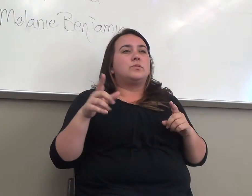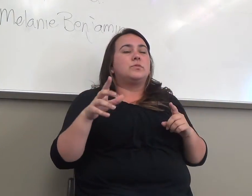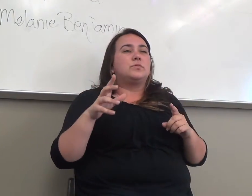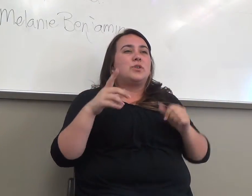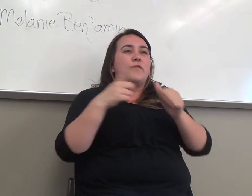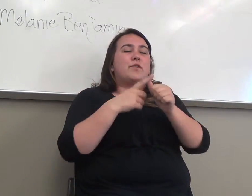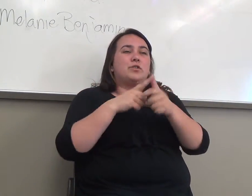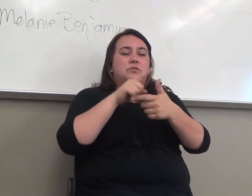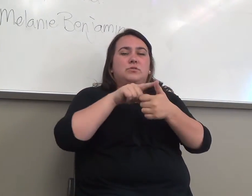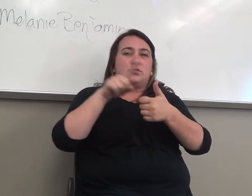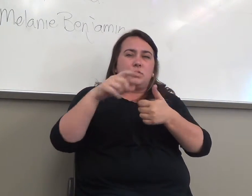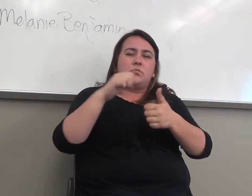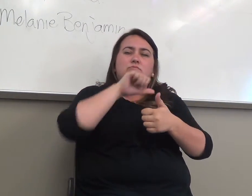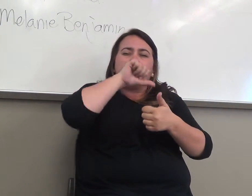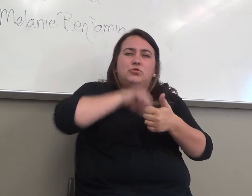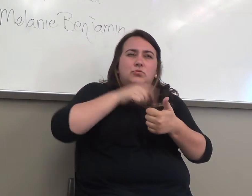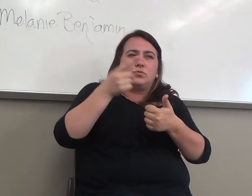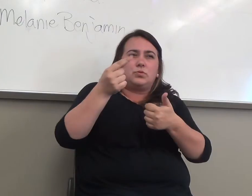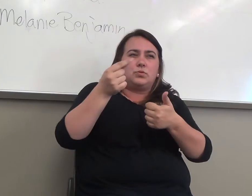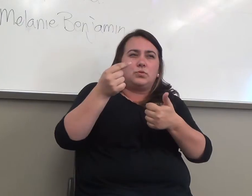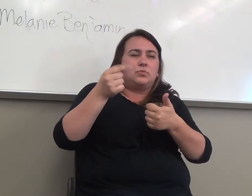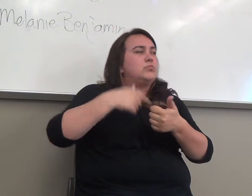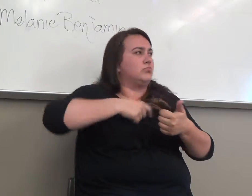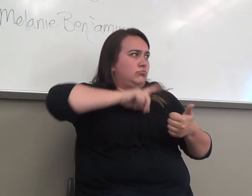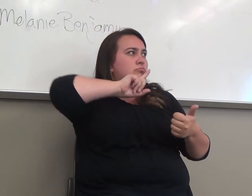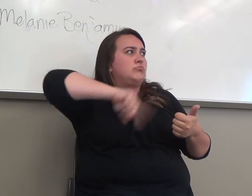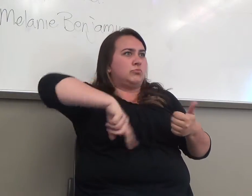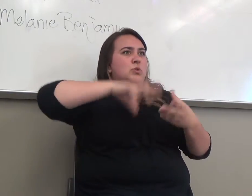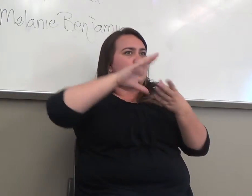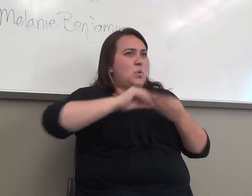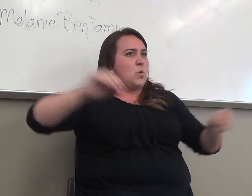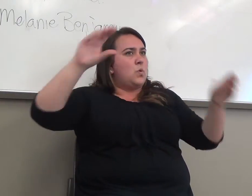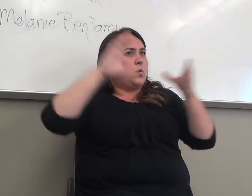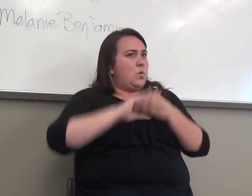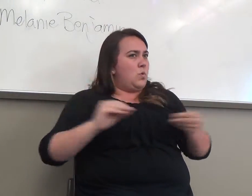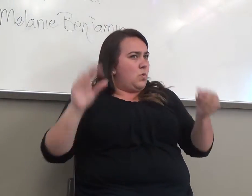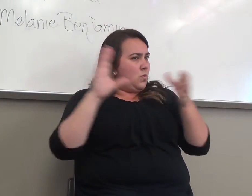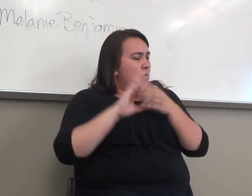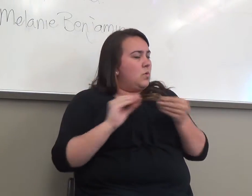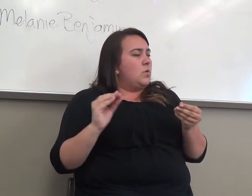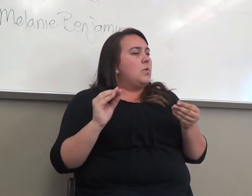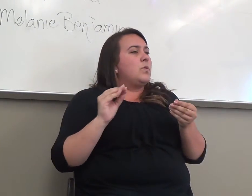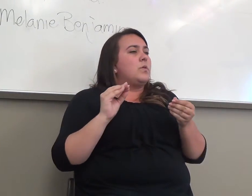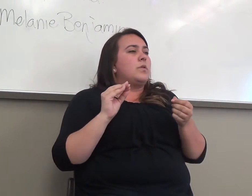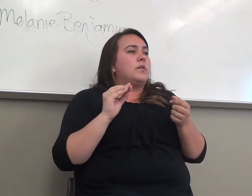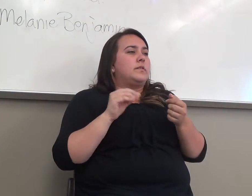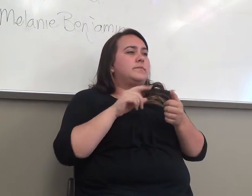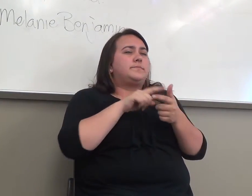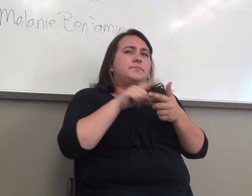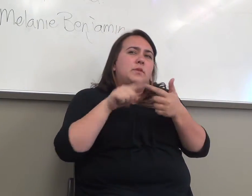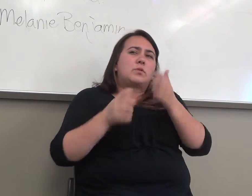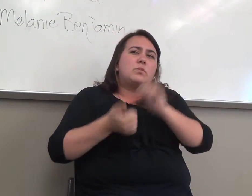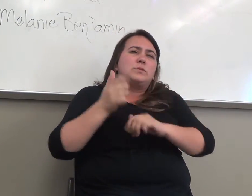what do you love to do? She had no trouble answering. She loves storytelling. What is the most exciting place in the world you could do